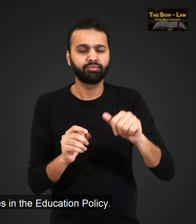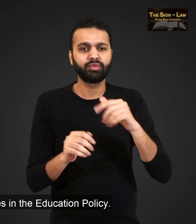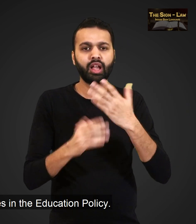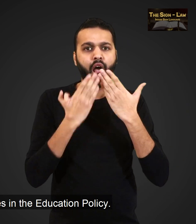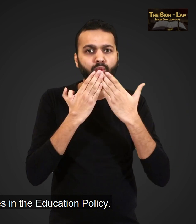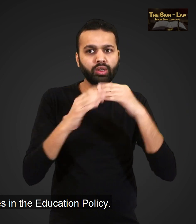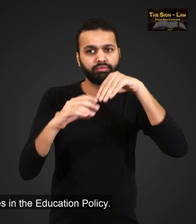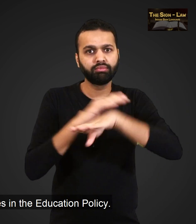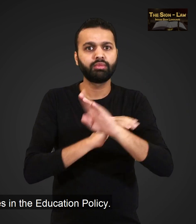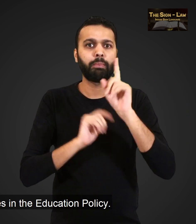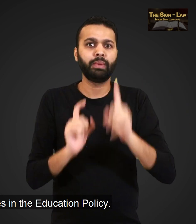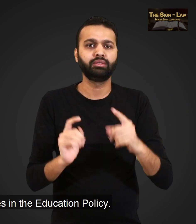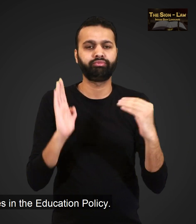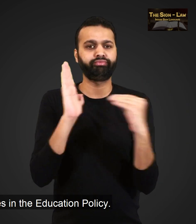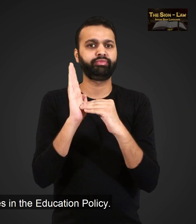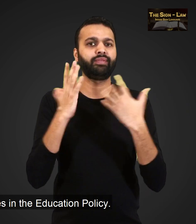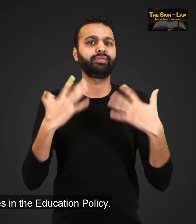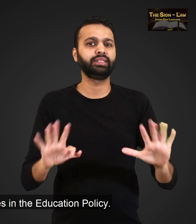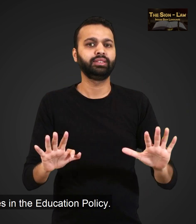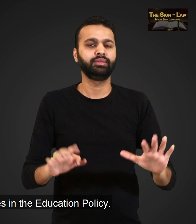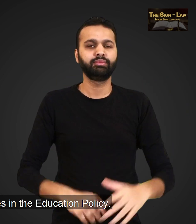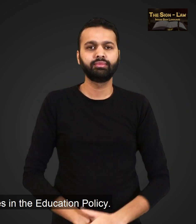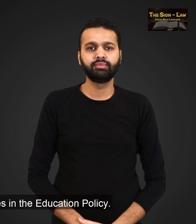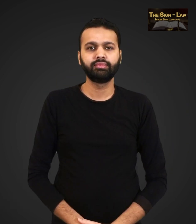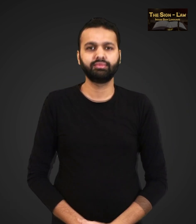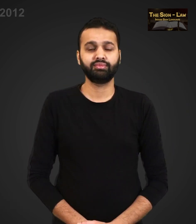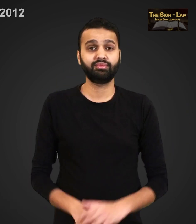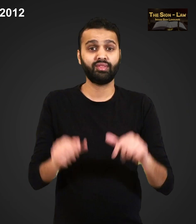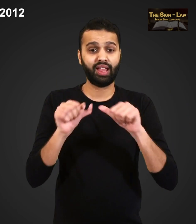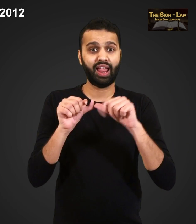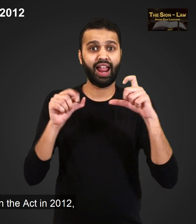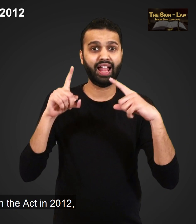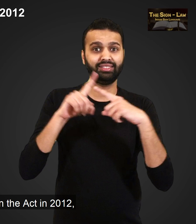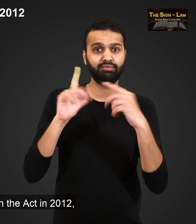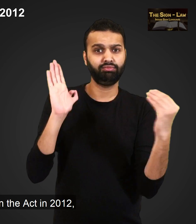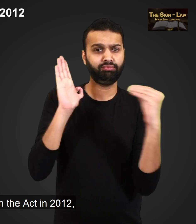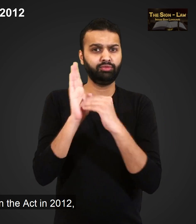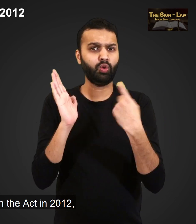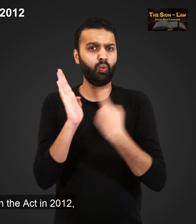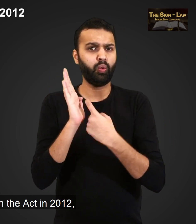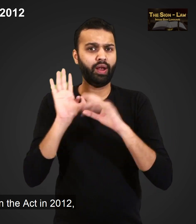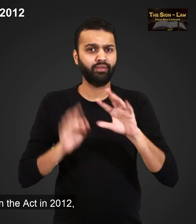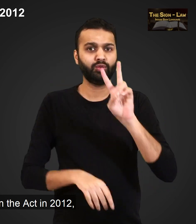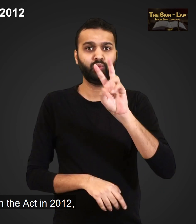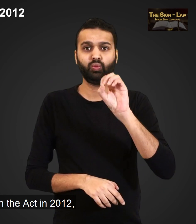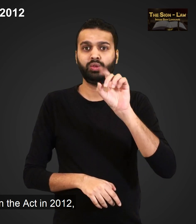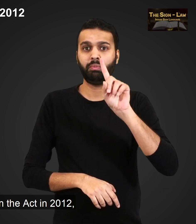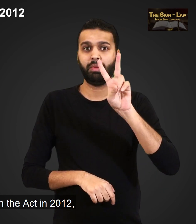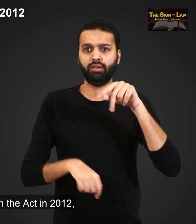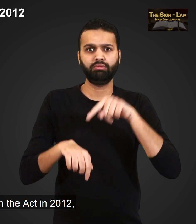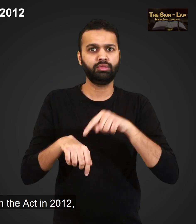disabilities in the education policy. As per the amendment in the Act in 2012,